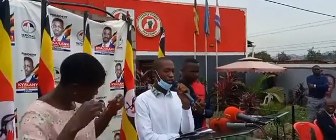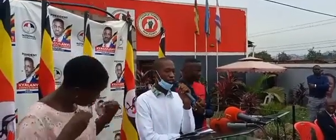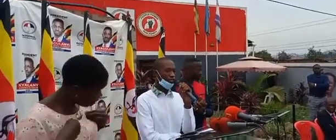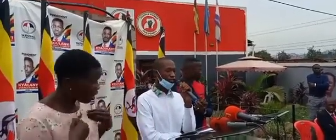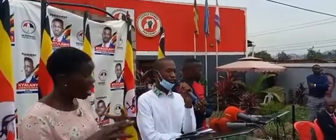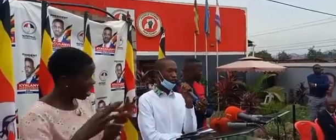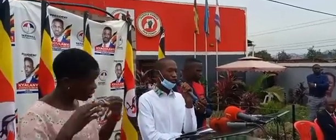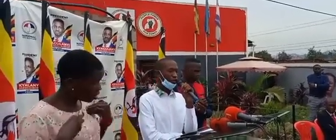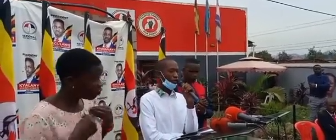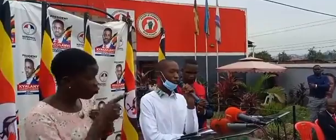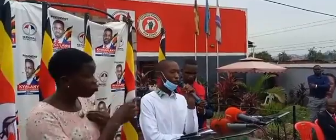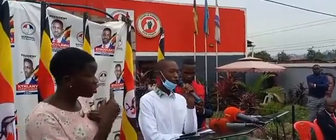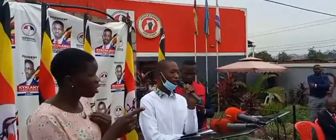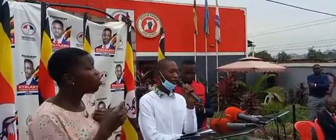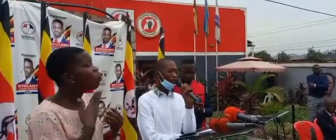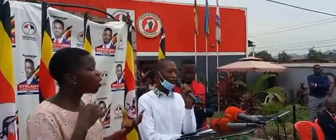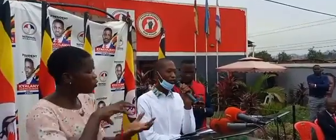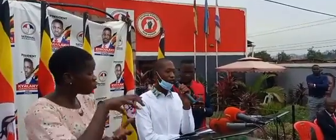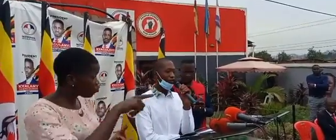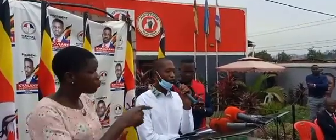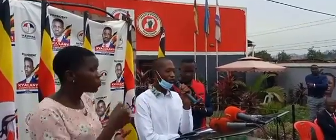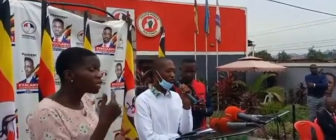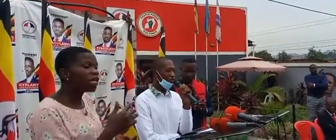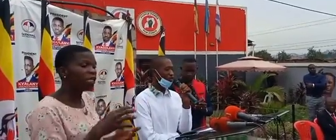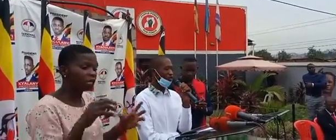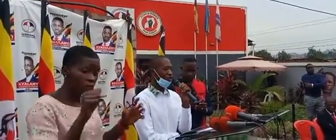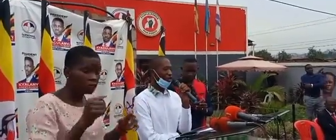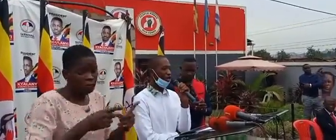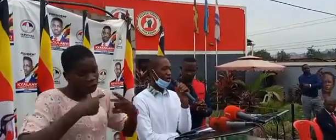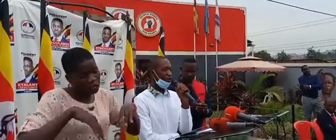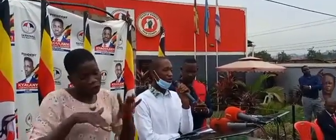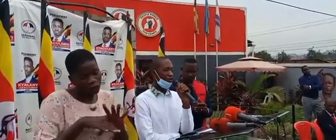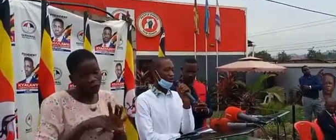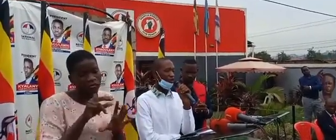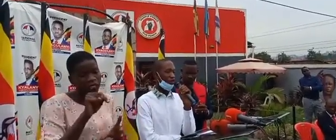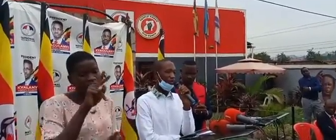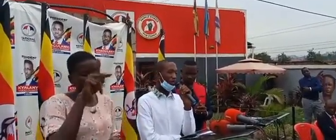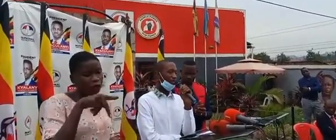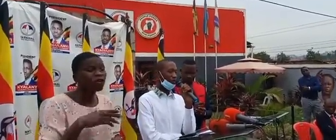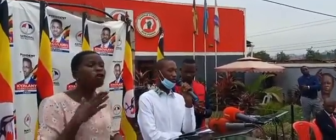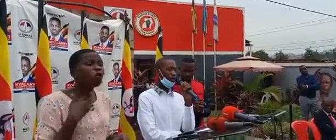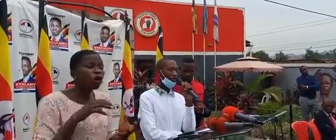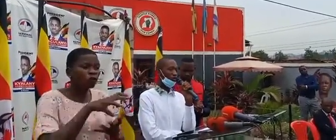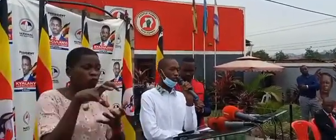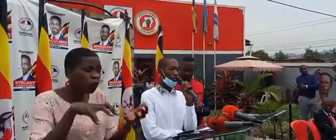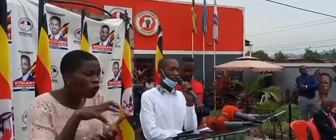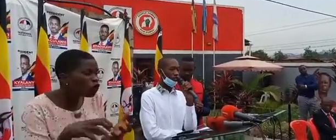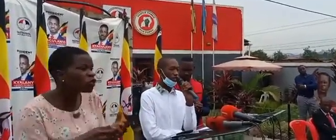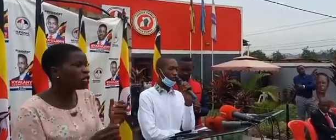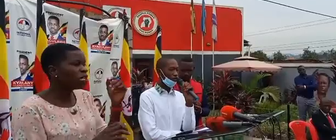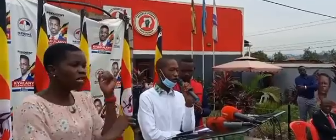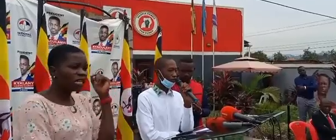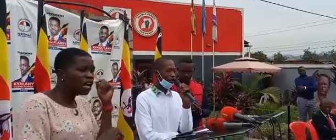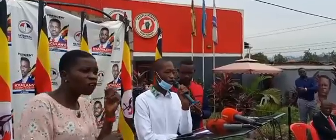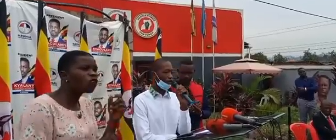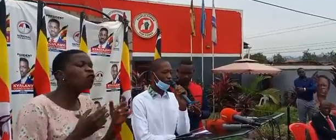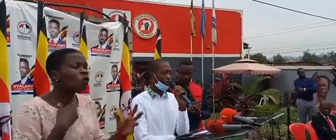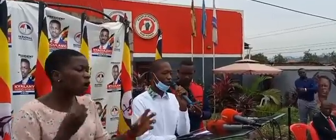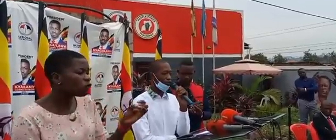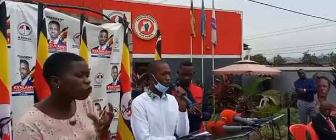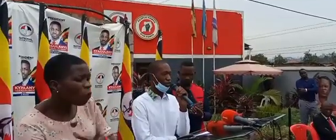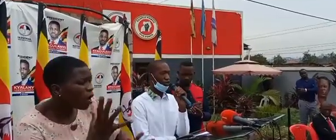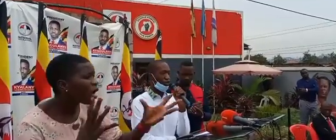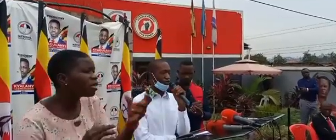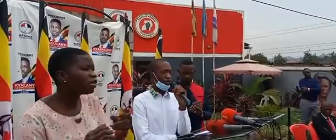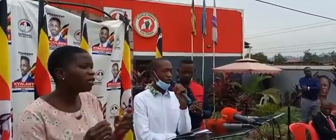nti twagala okutabangula eggwanga okugyako Museveni nga bagamba nti twagala okwokya ekibuga tubabuulire